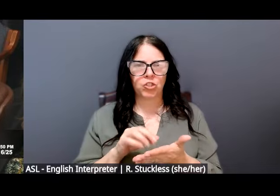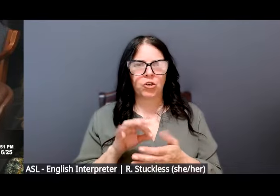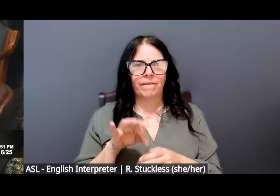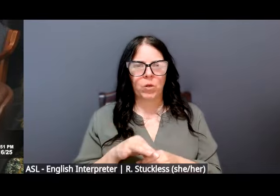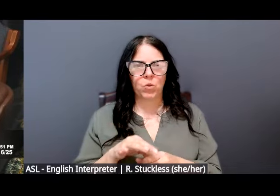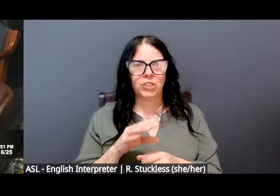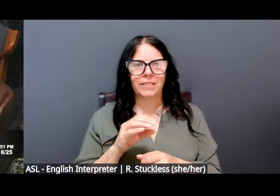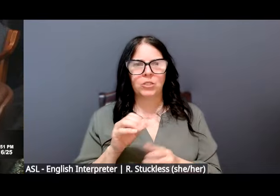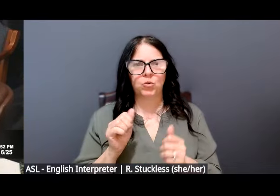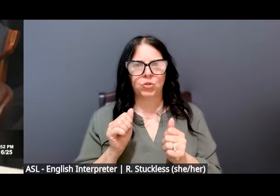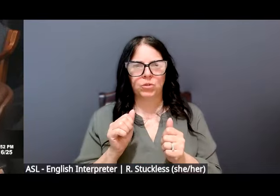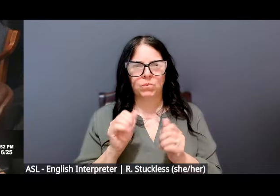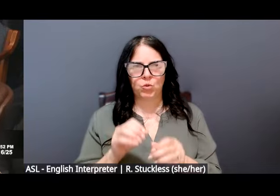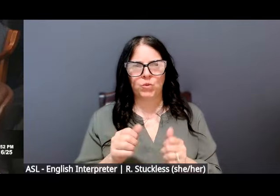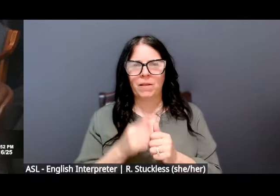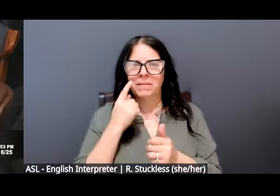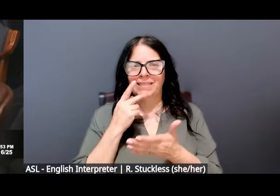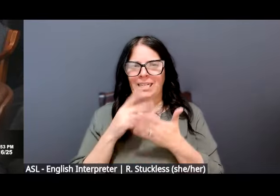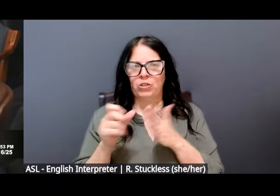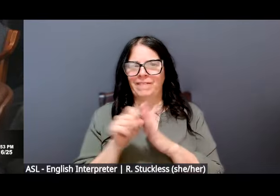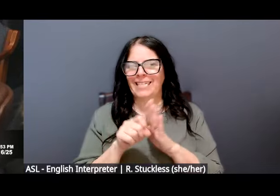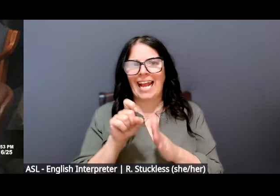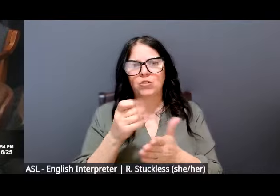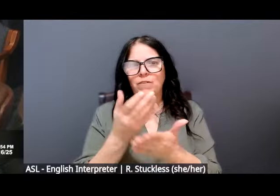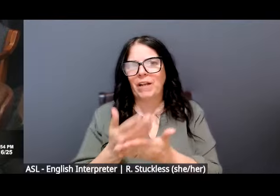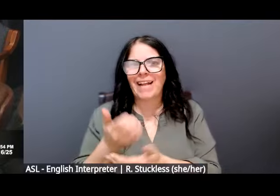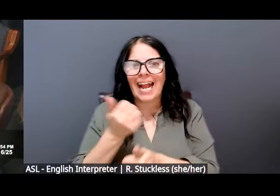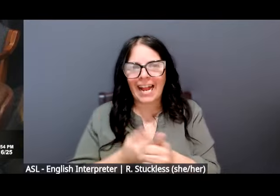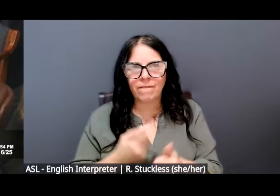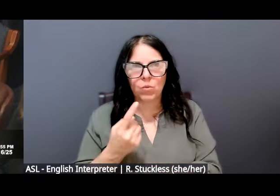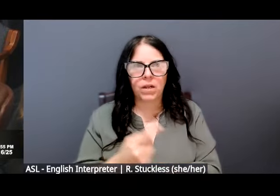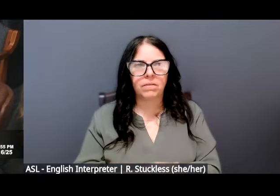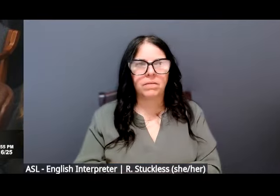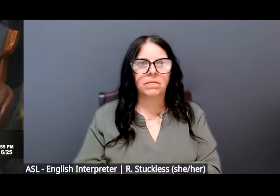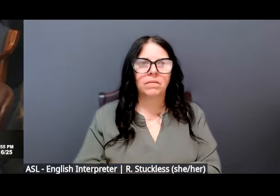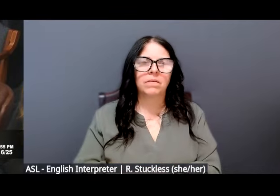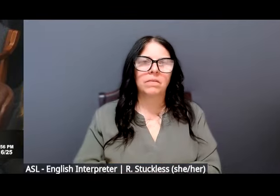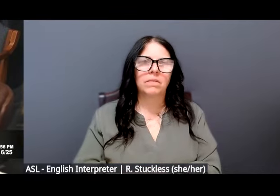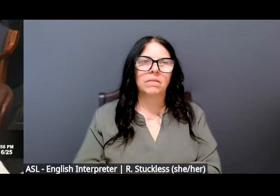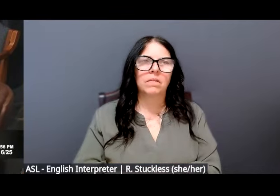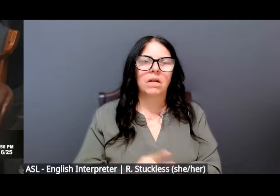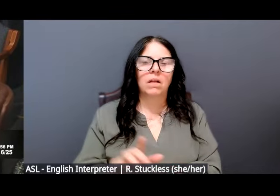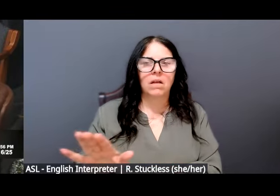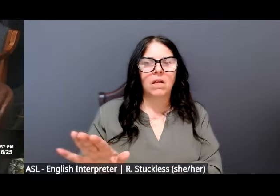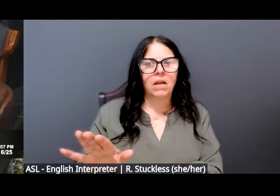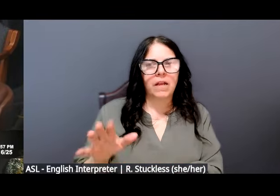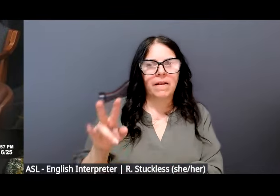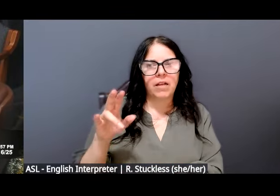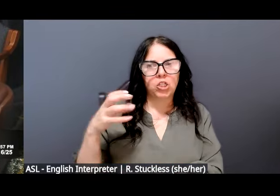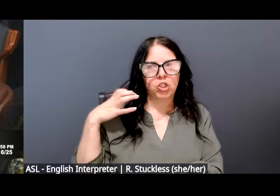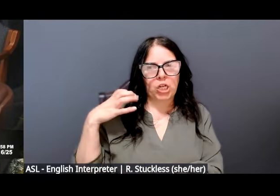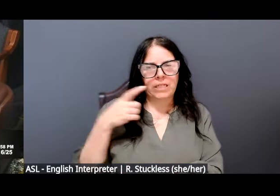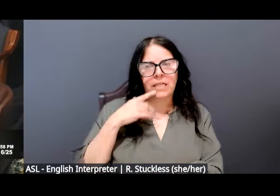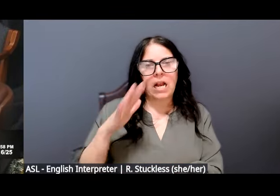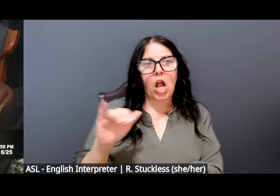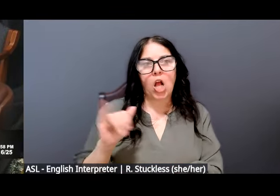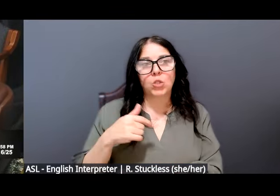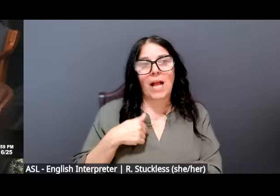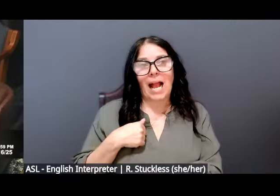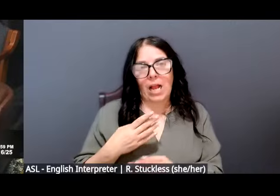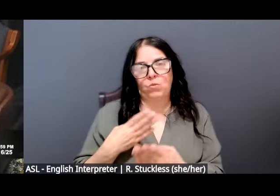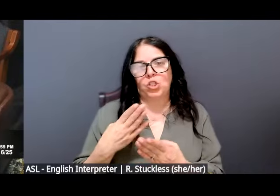the Secretary of State has to verify everybody. I understand what you're saying. Although I would also suggest though that what